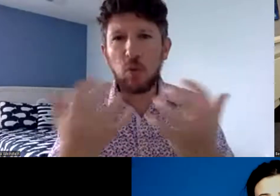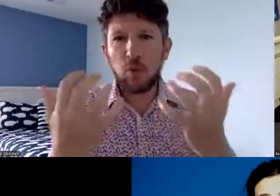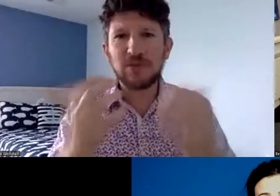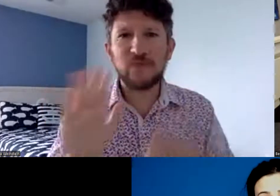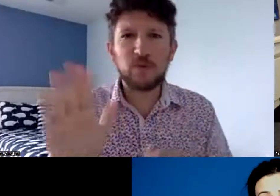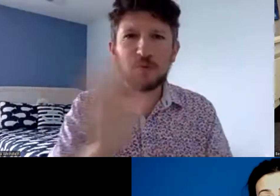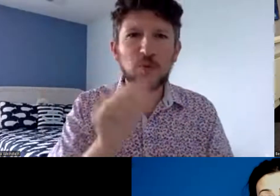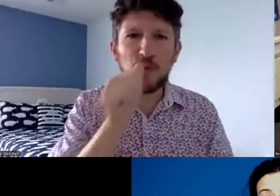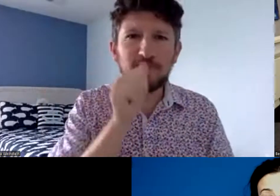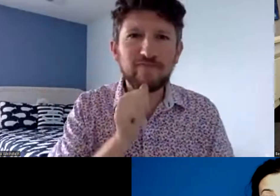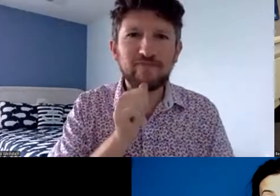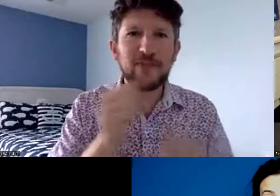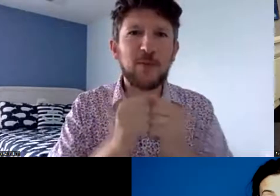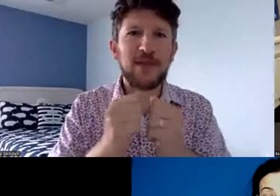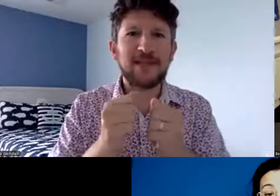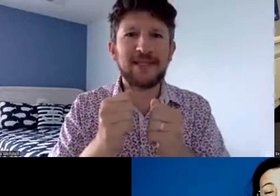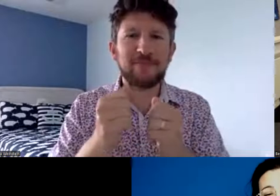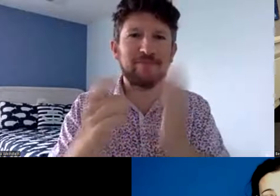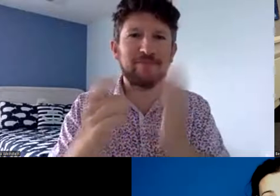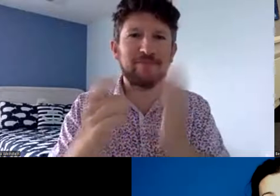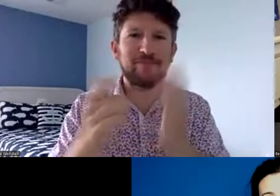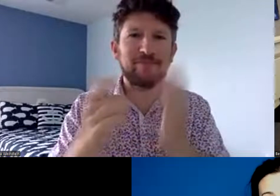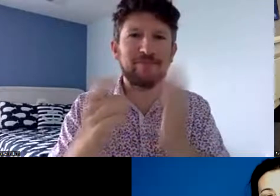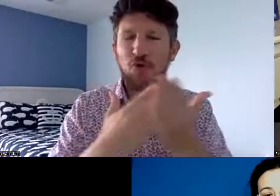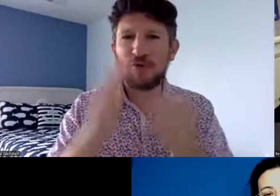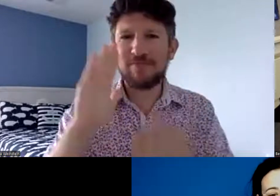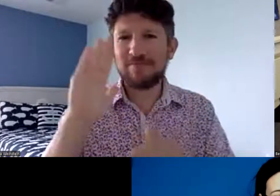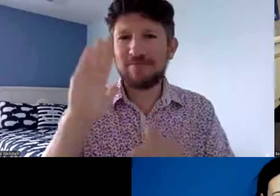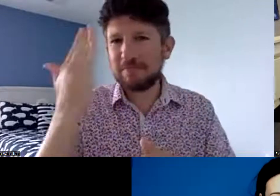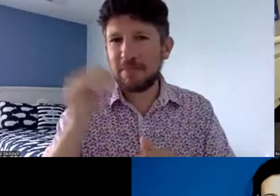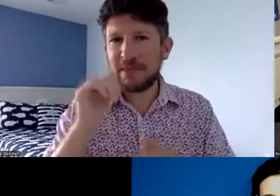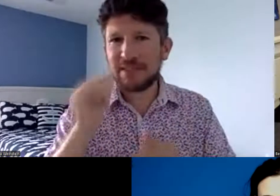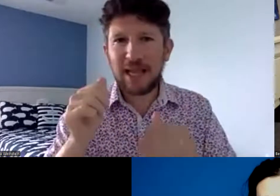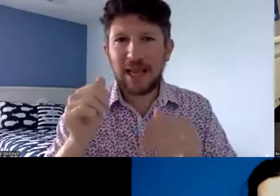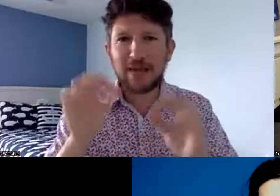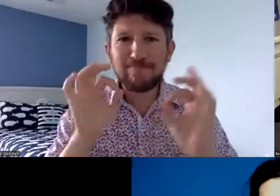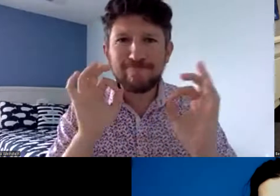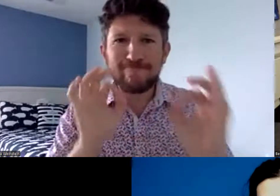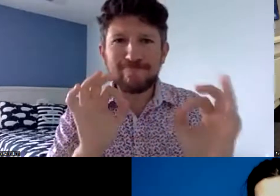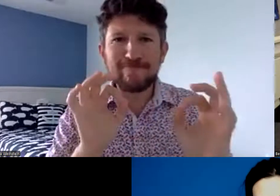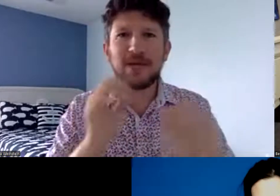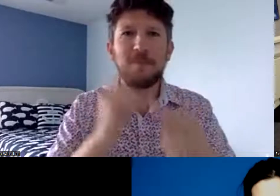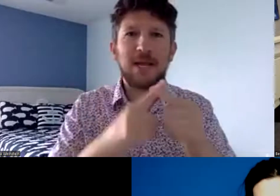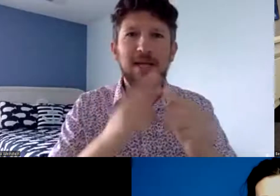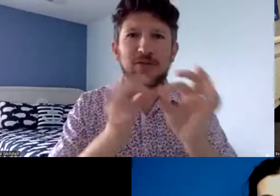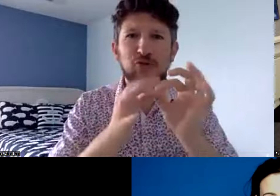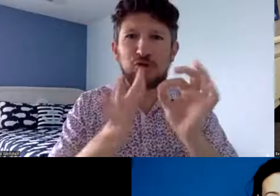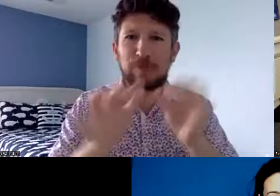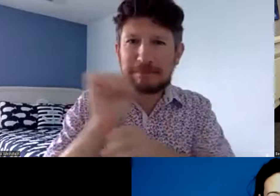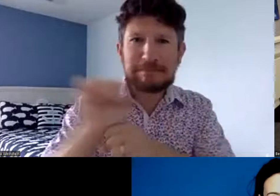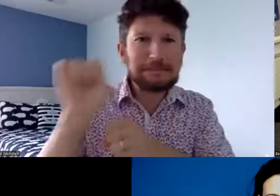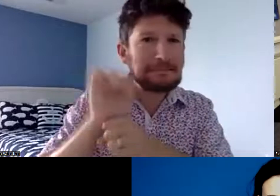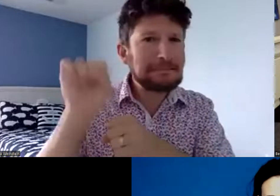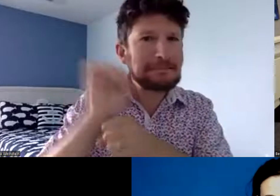And I also want to thank the audience for your patience with the technical difficulties we've been experiencing.